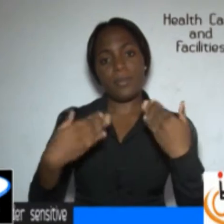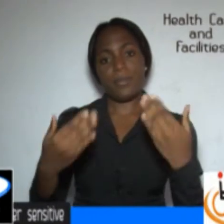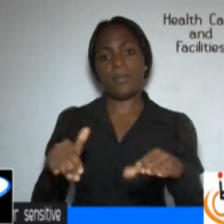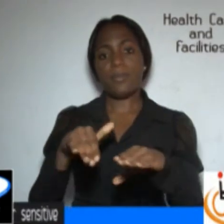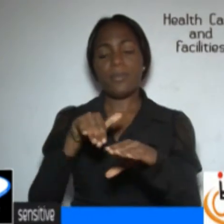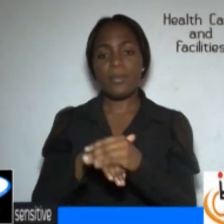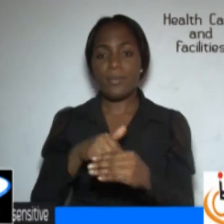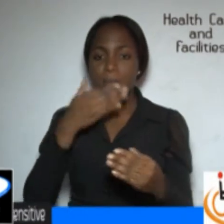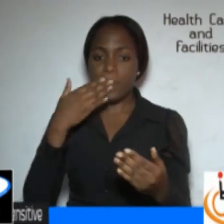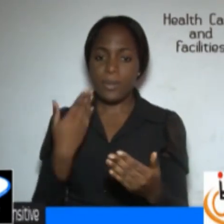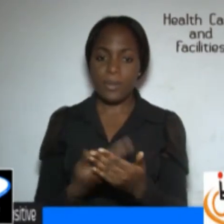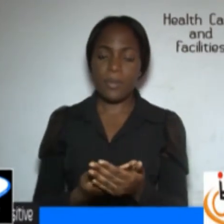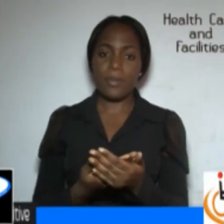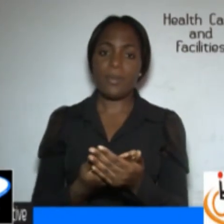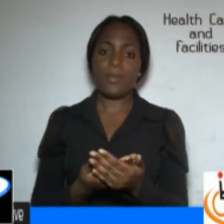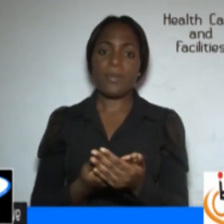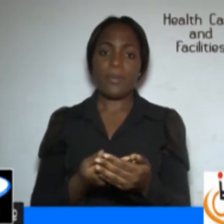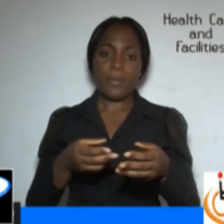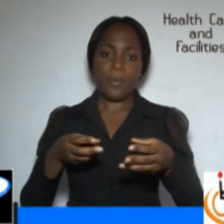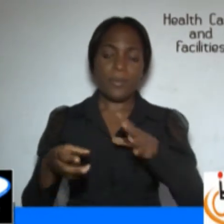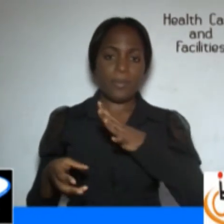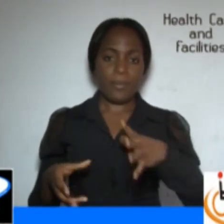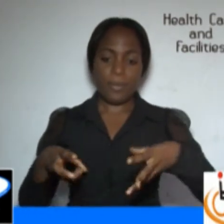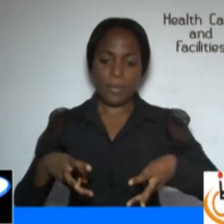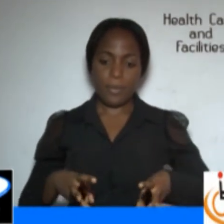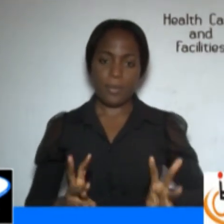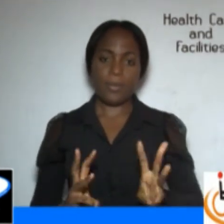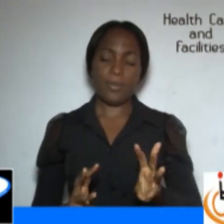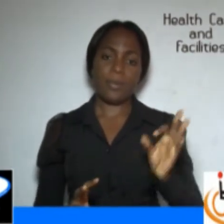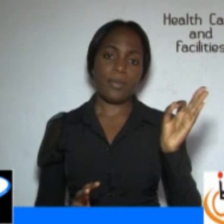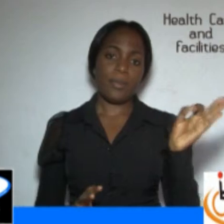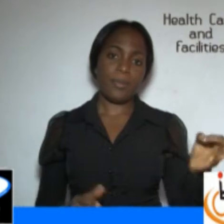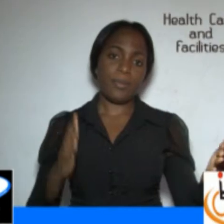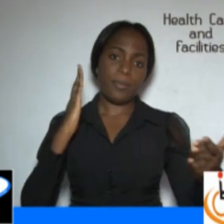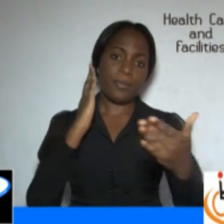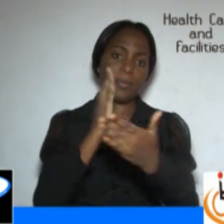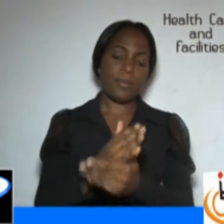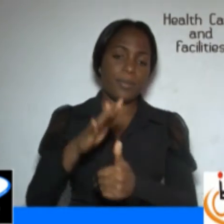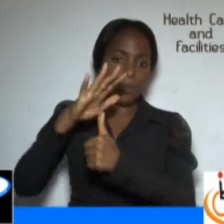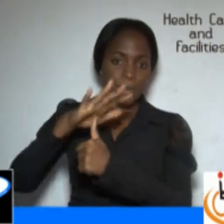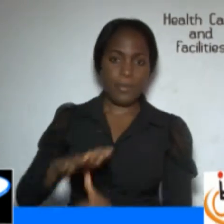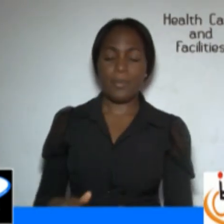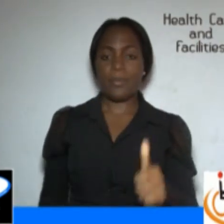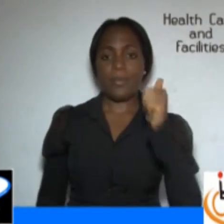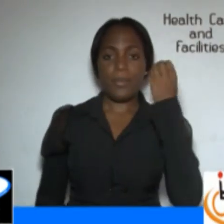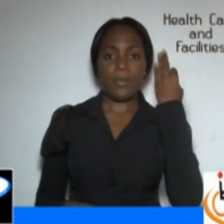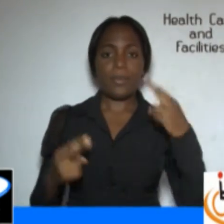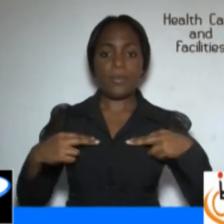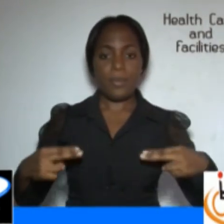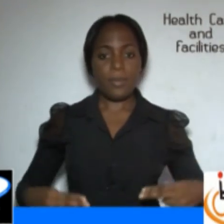reasonable manner. And F. Prevent discriminatory denial of health care or health services,